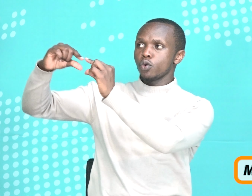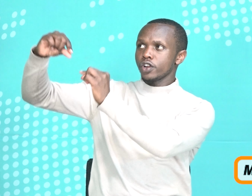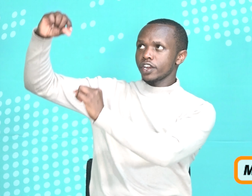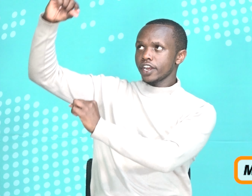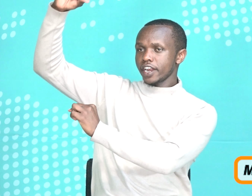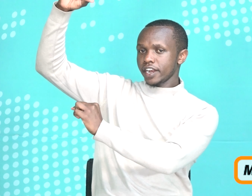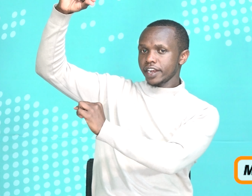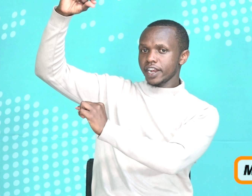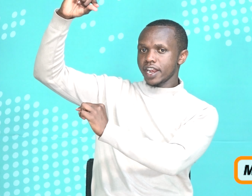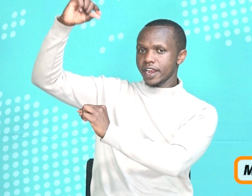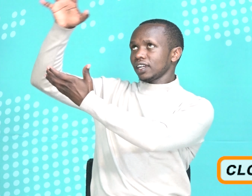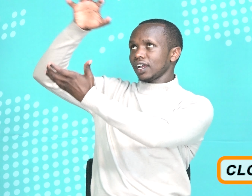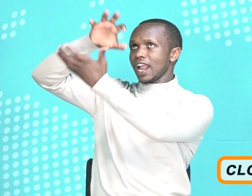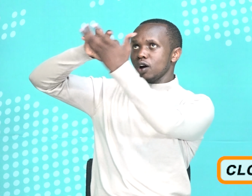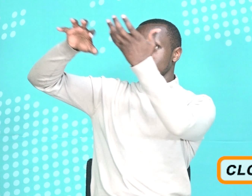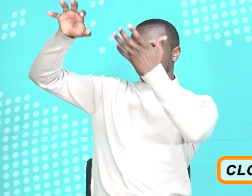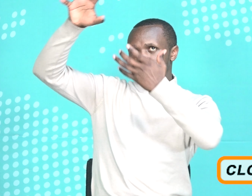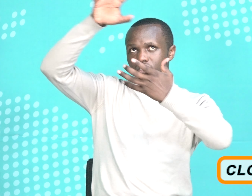moon, clouds,